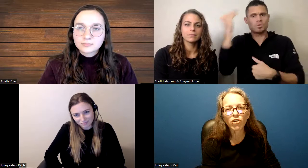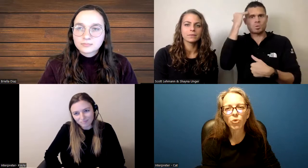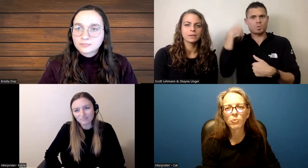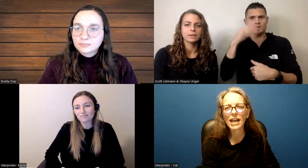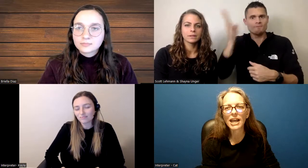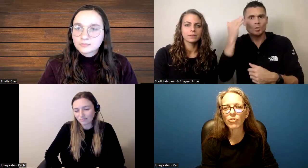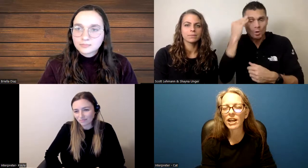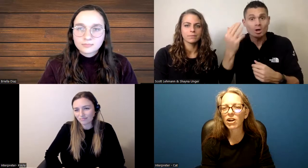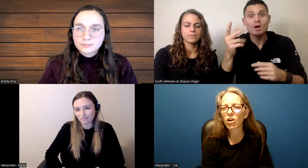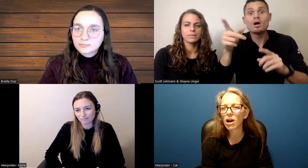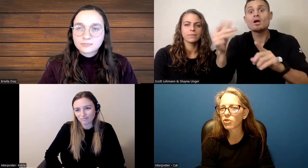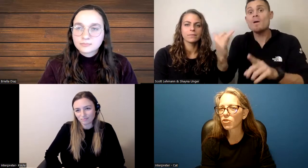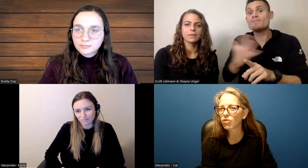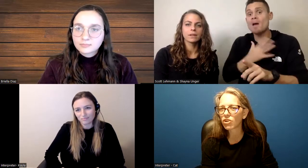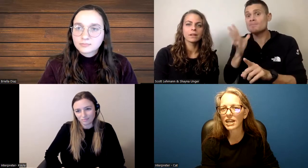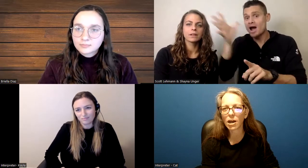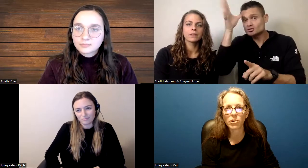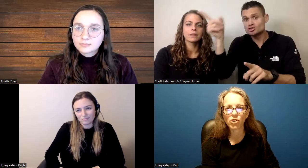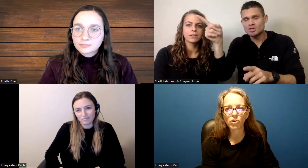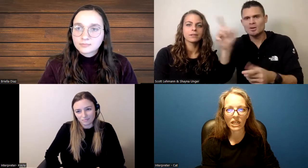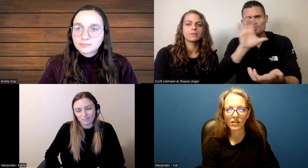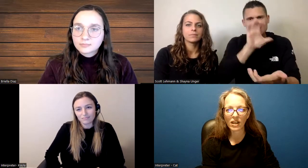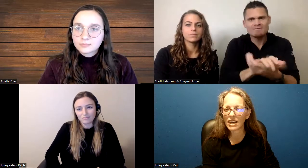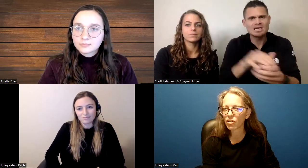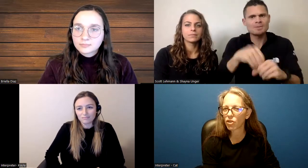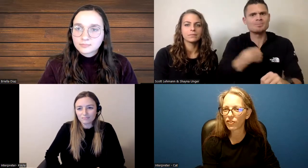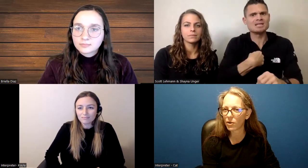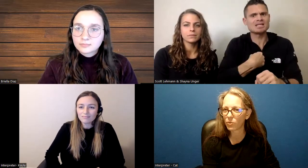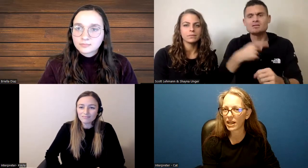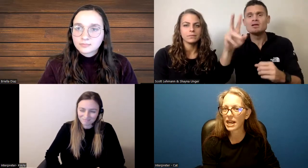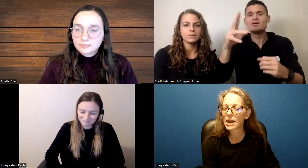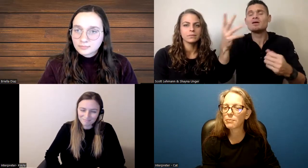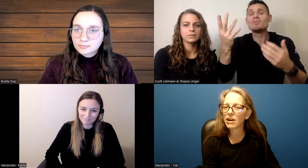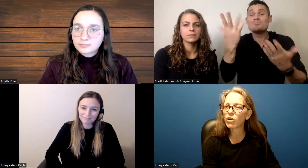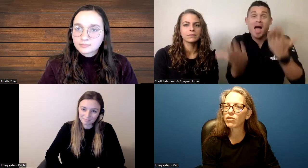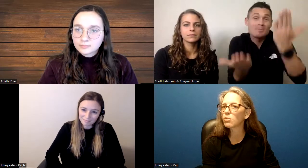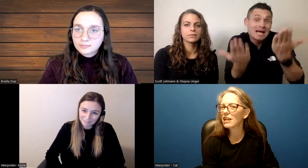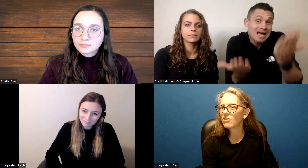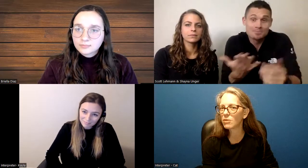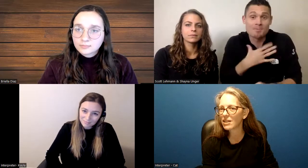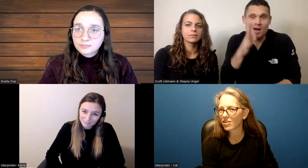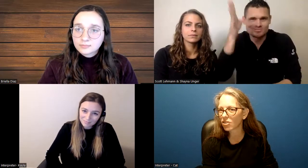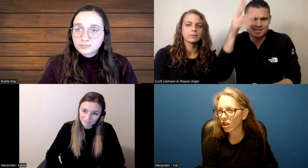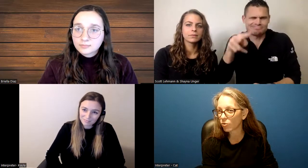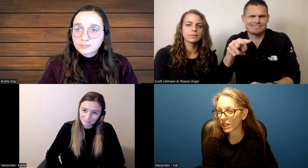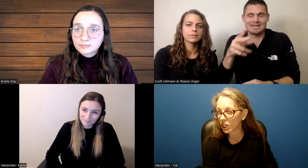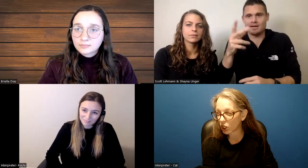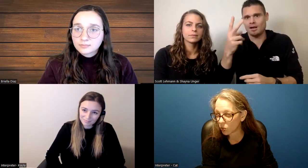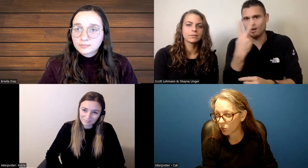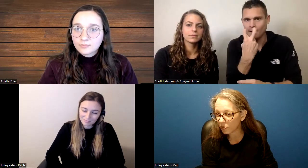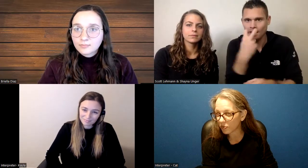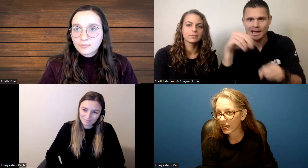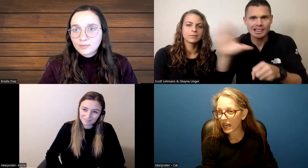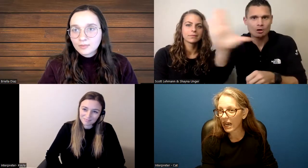barriers would be out there or obstacles to any opportunities. I never thought that way. my folks believed in me and that's all I really